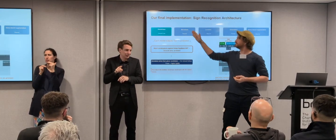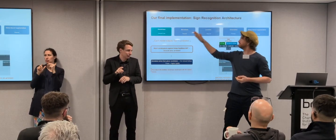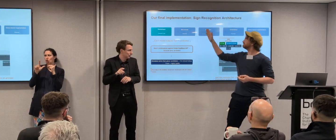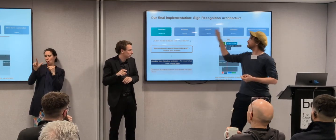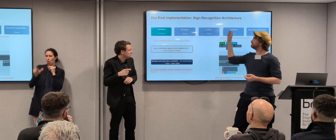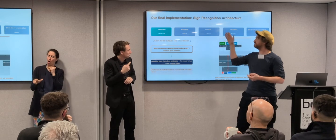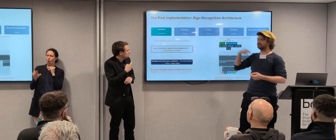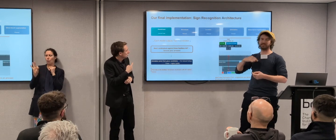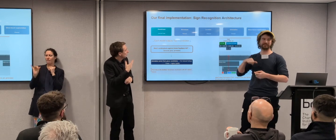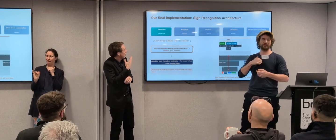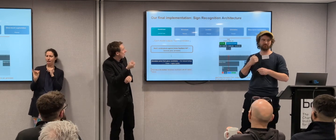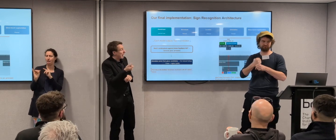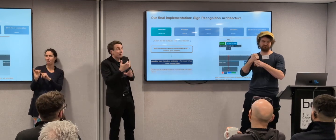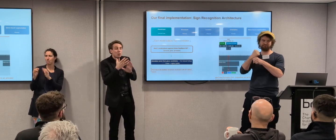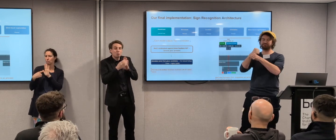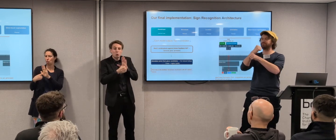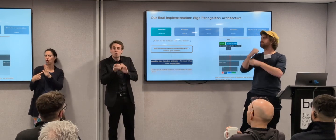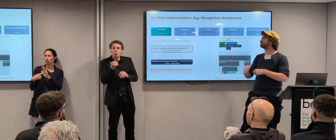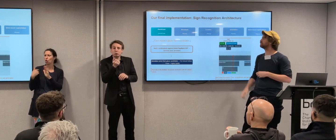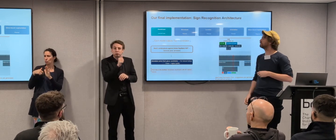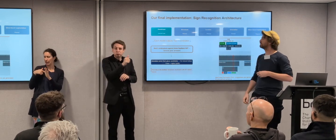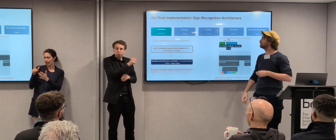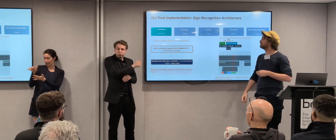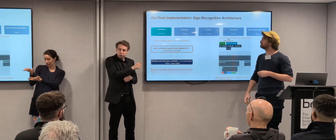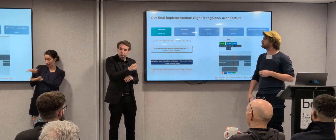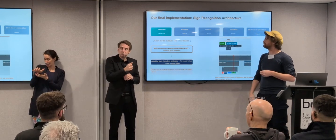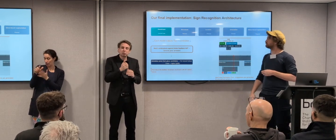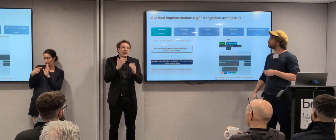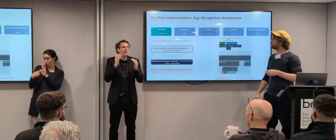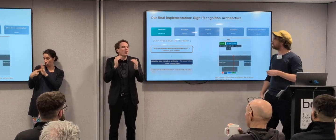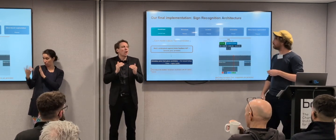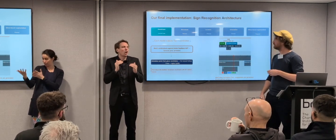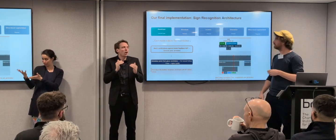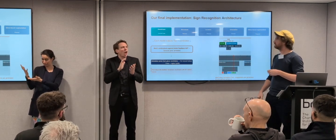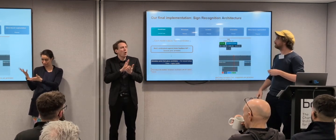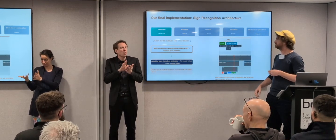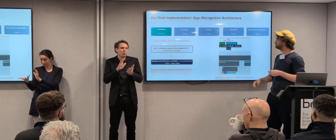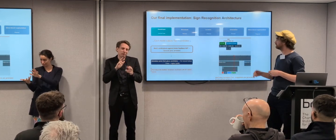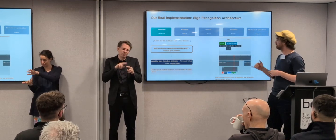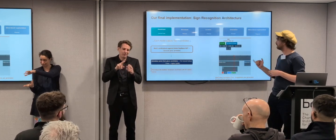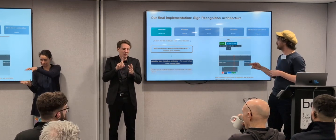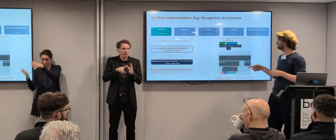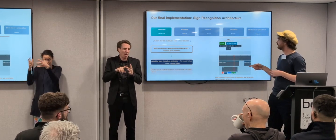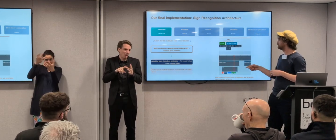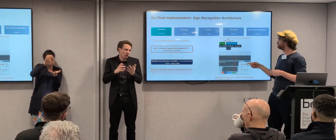lo-fi model, and we took that model and started